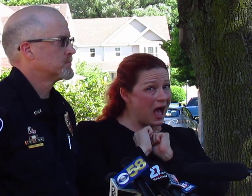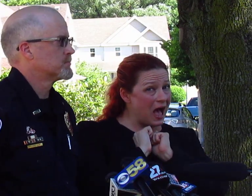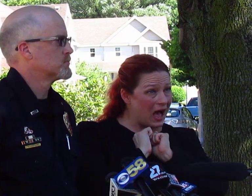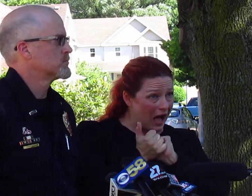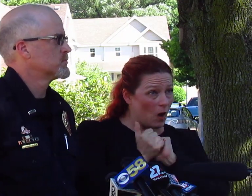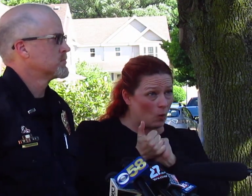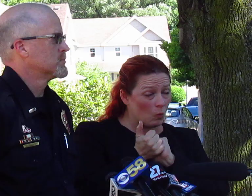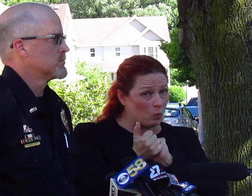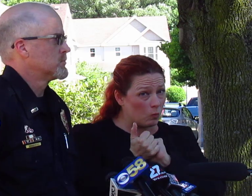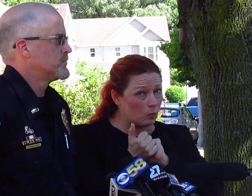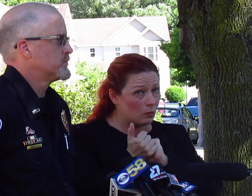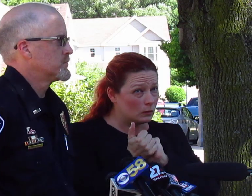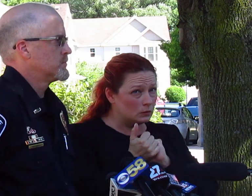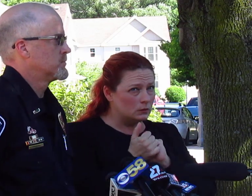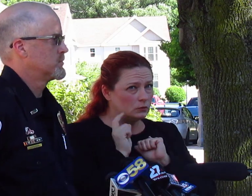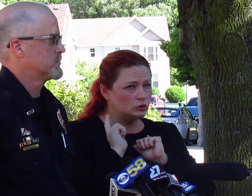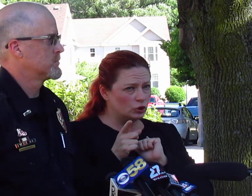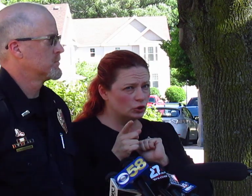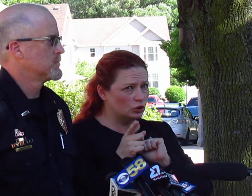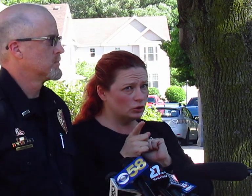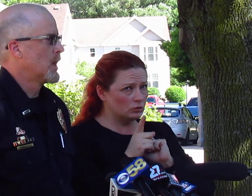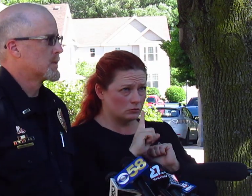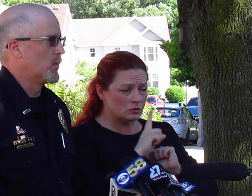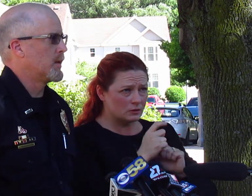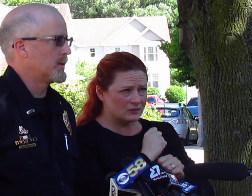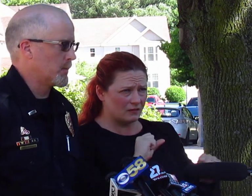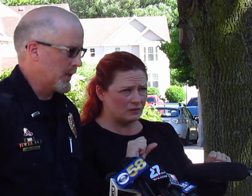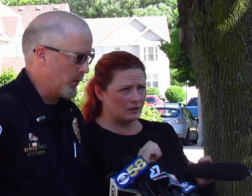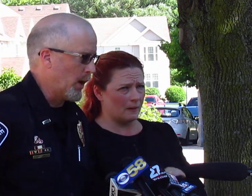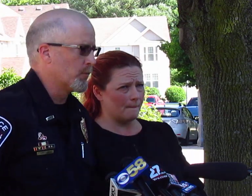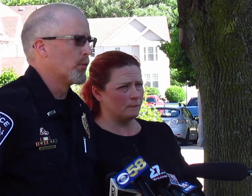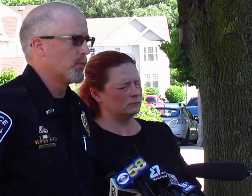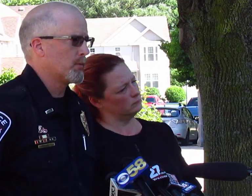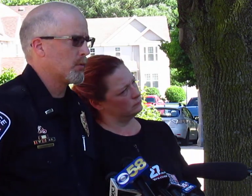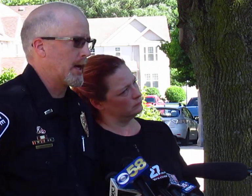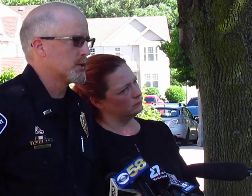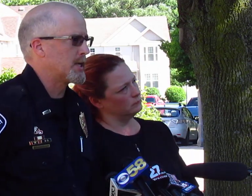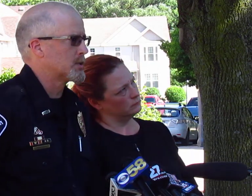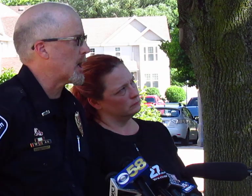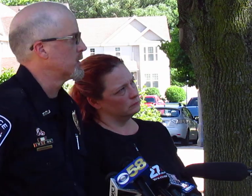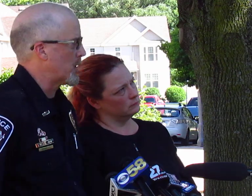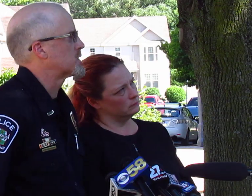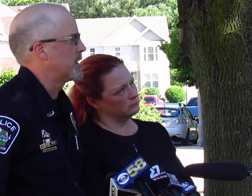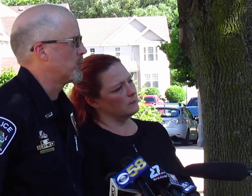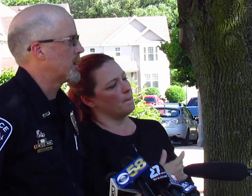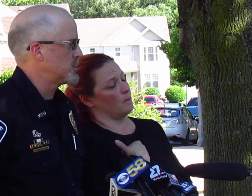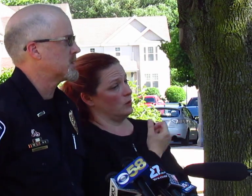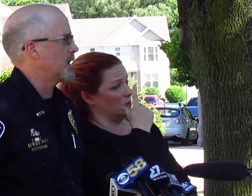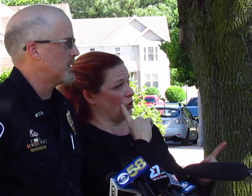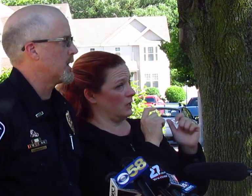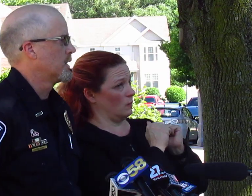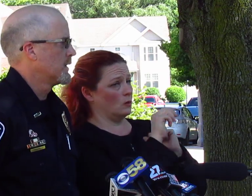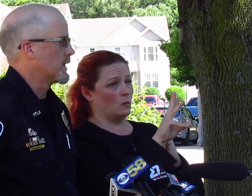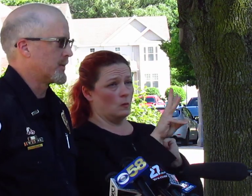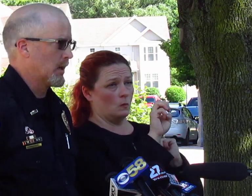you're using to try to ensure safety? So, yeah, from what I understand, talking to Representative Lee Energy